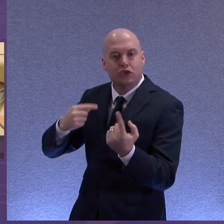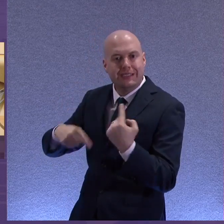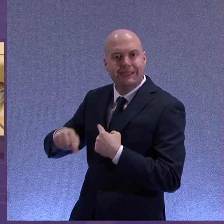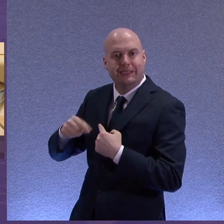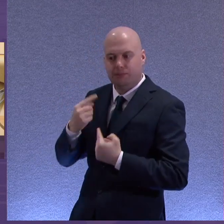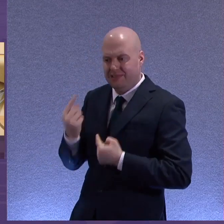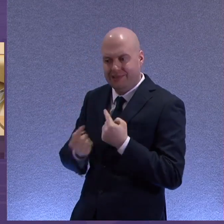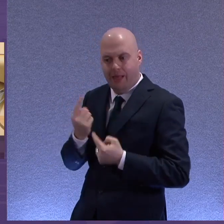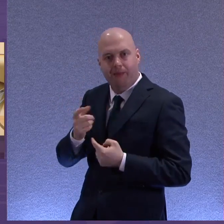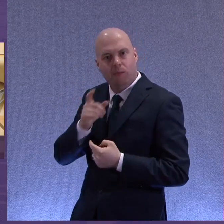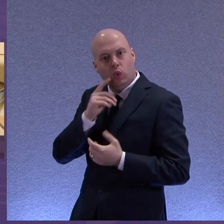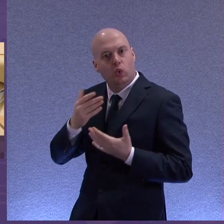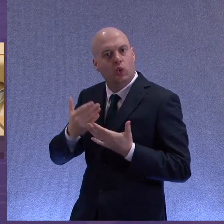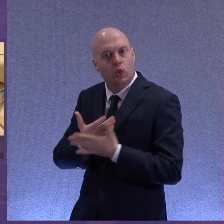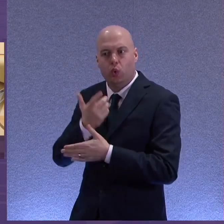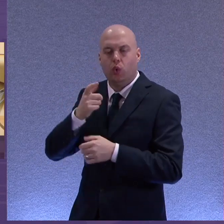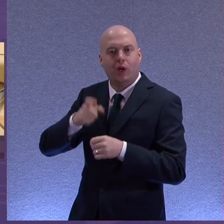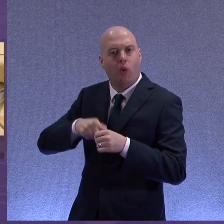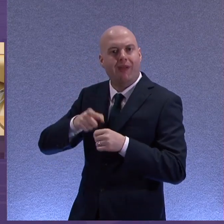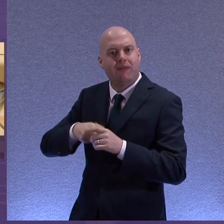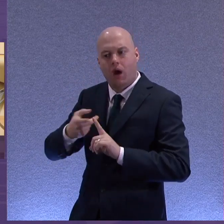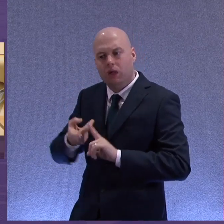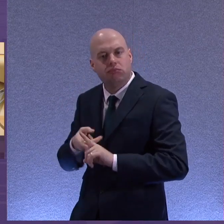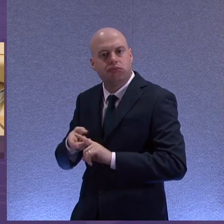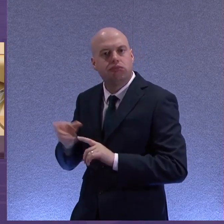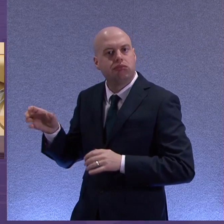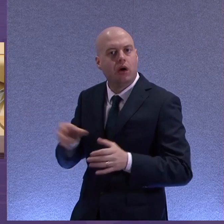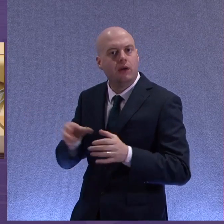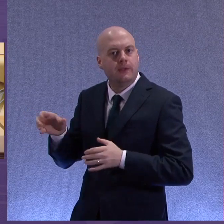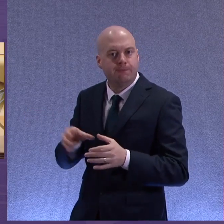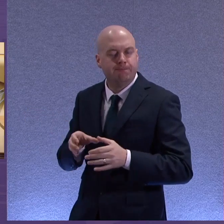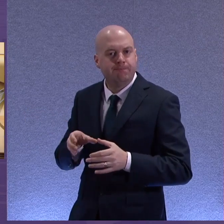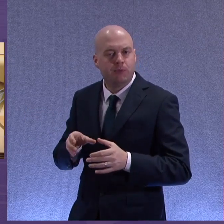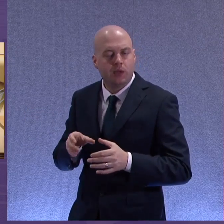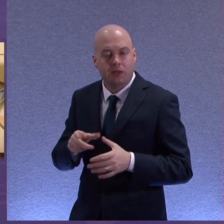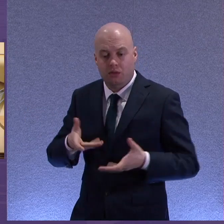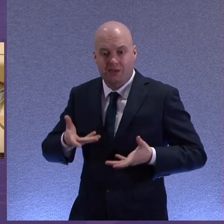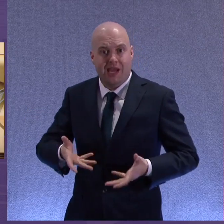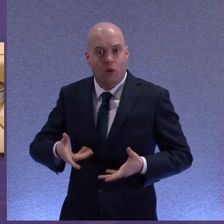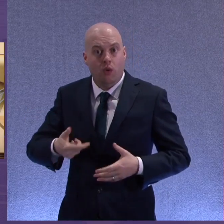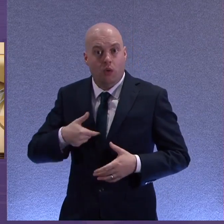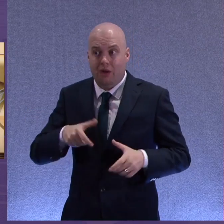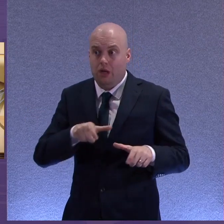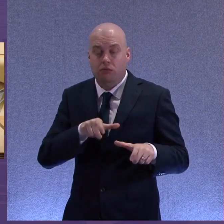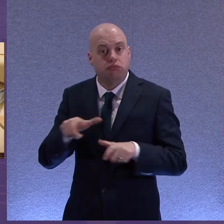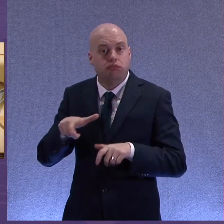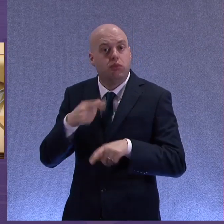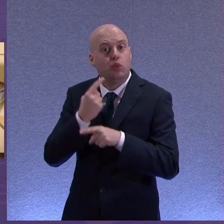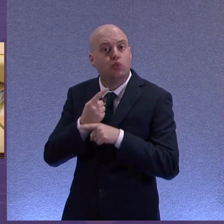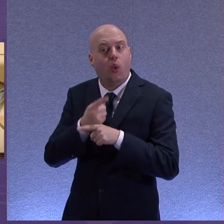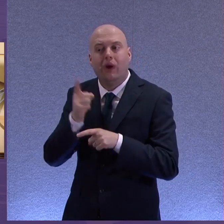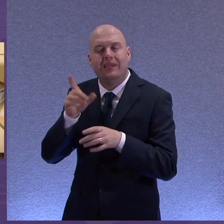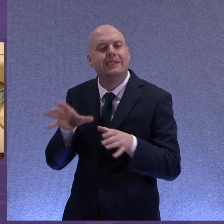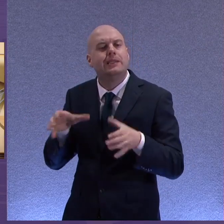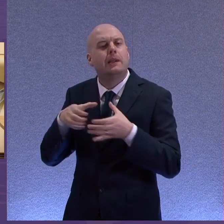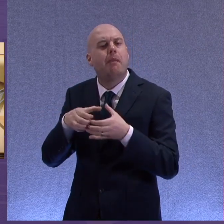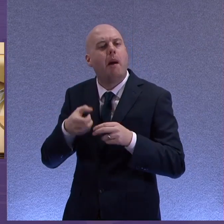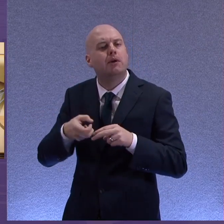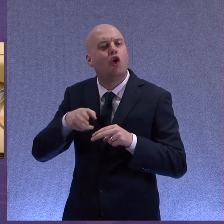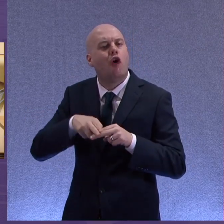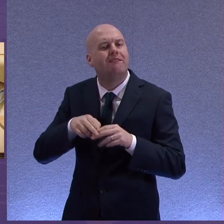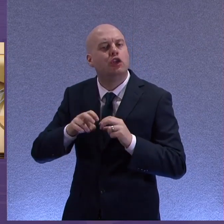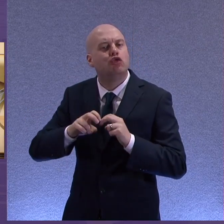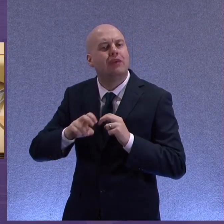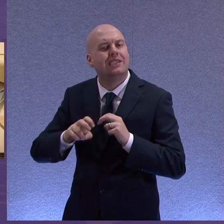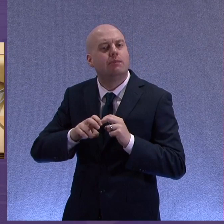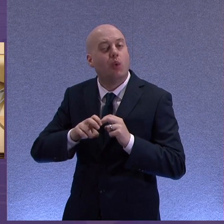essential links. We're in discussions with the Department for Transport within the UK Government to look at what further measures could be put in place to help to support